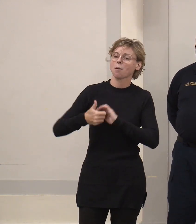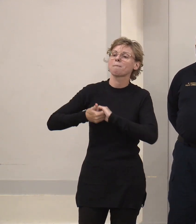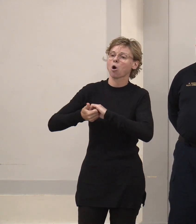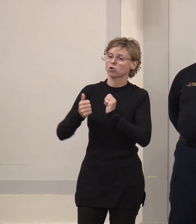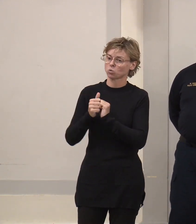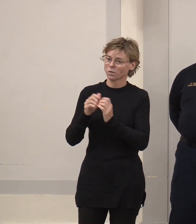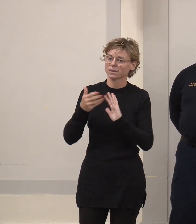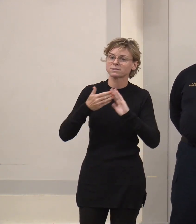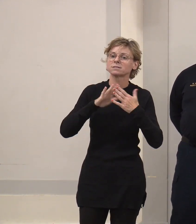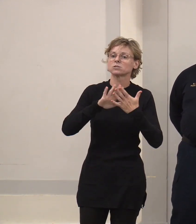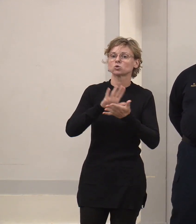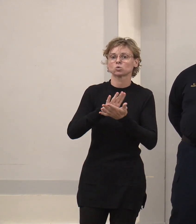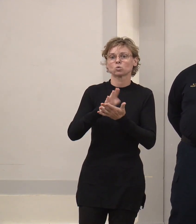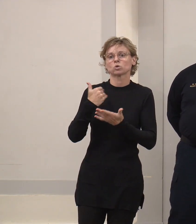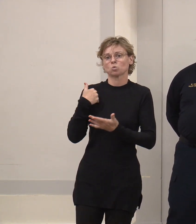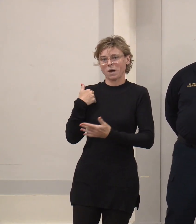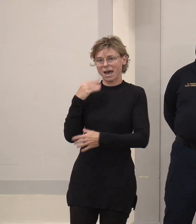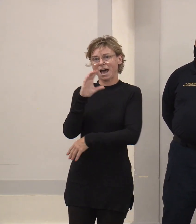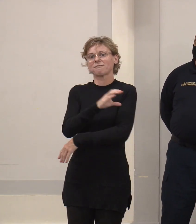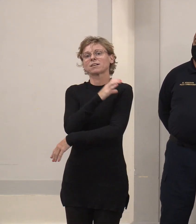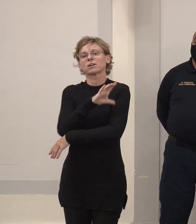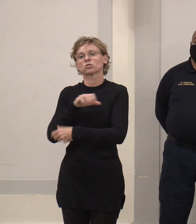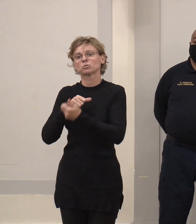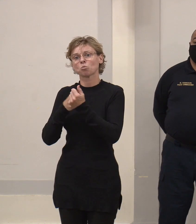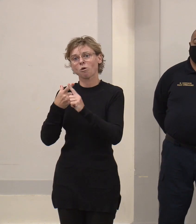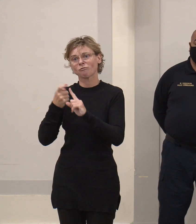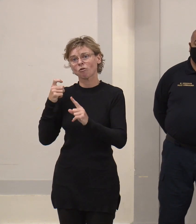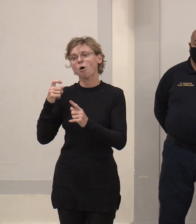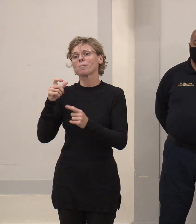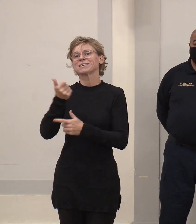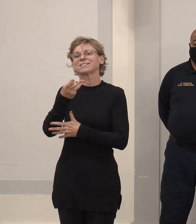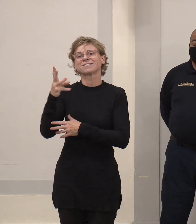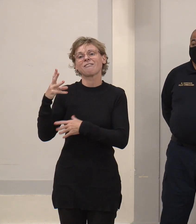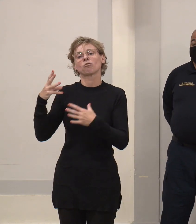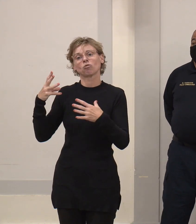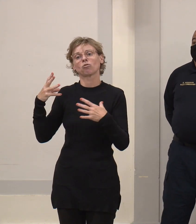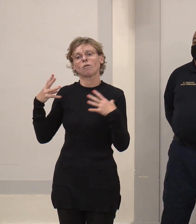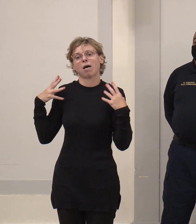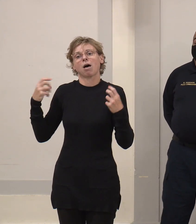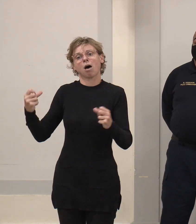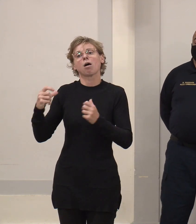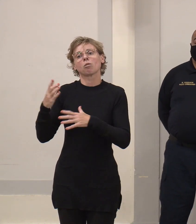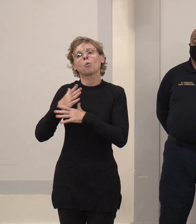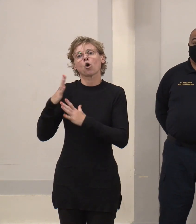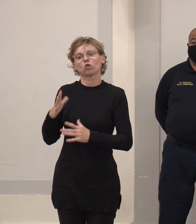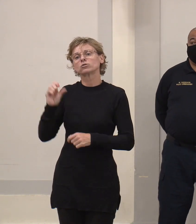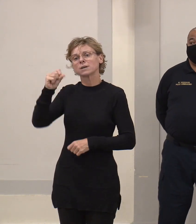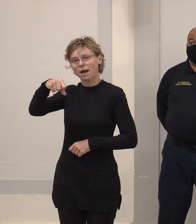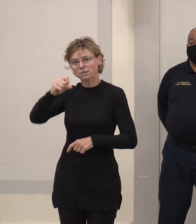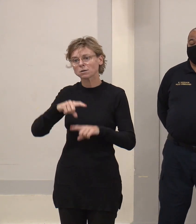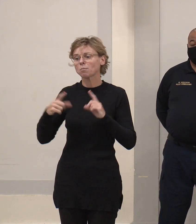have clinical support from 5 Medicine, as well as St. Agnes, and other clinical partners will be coming on board as well. But yes,